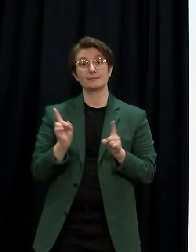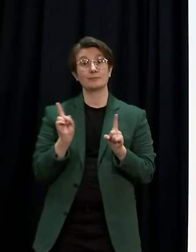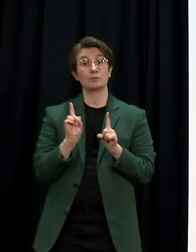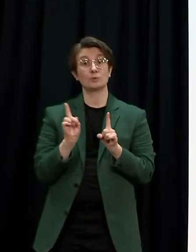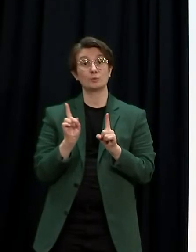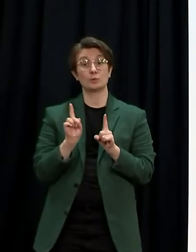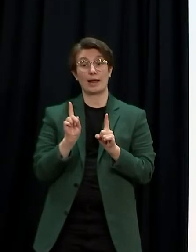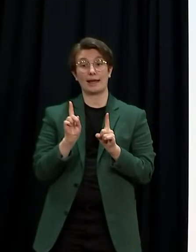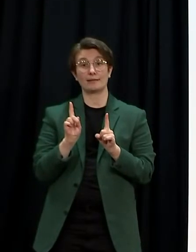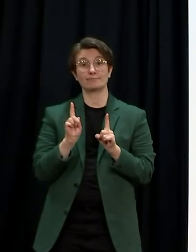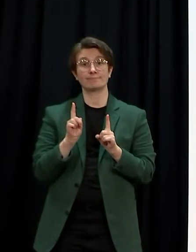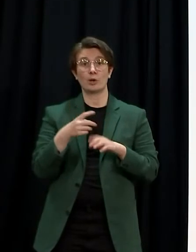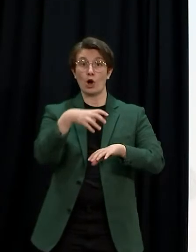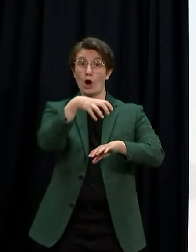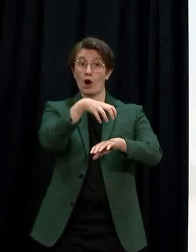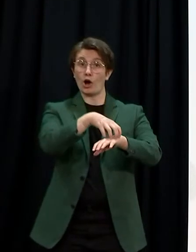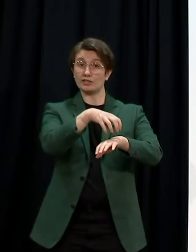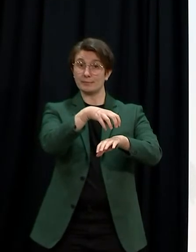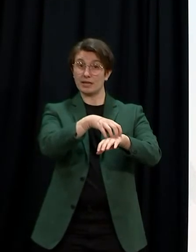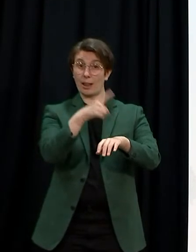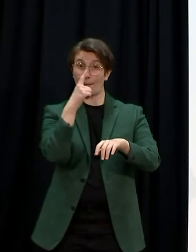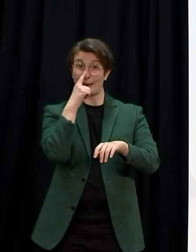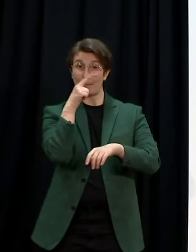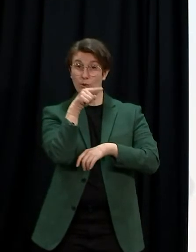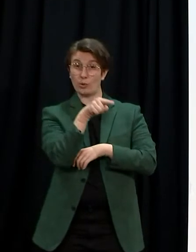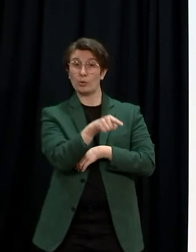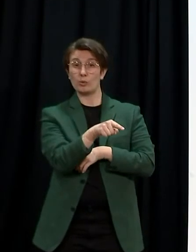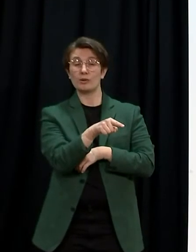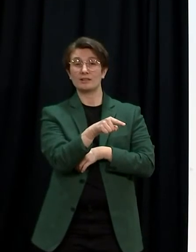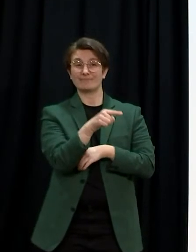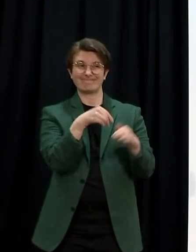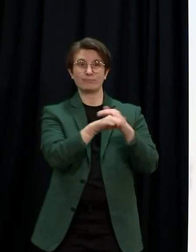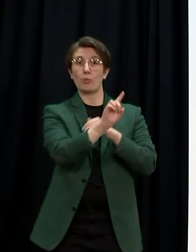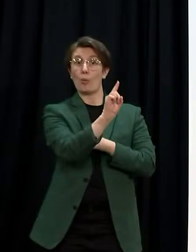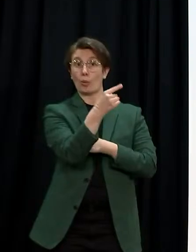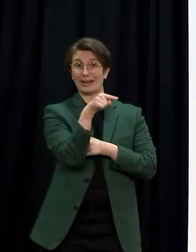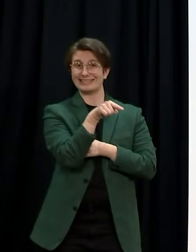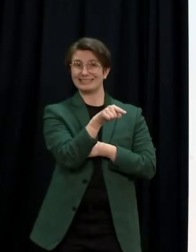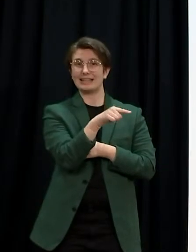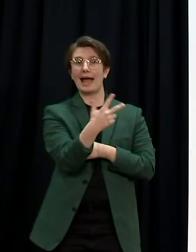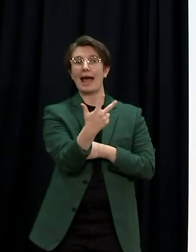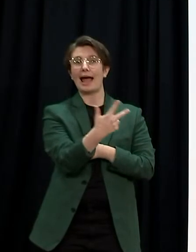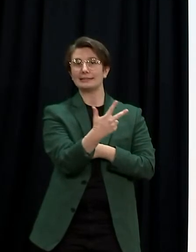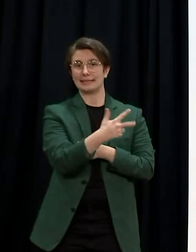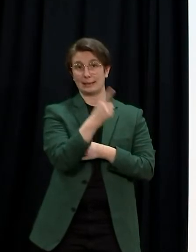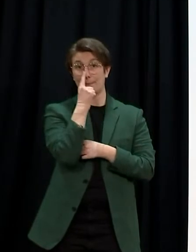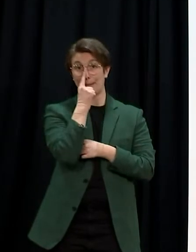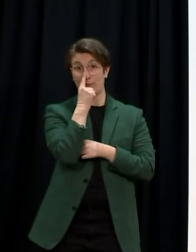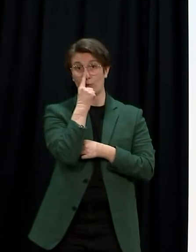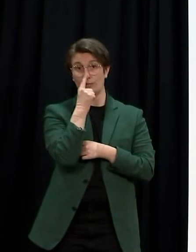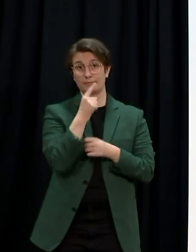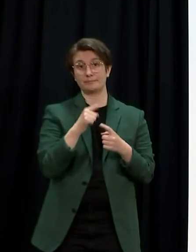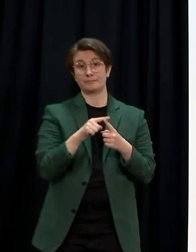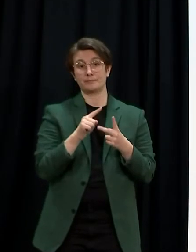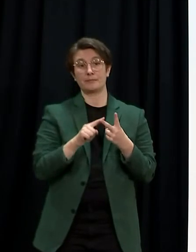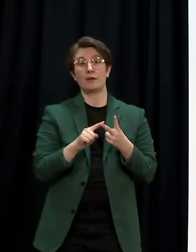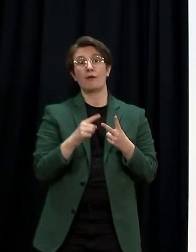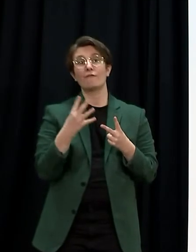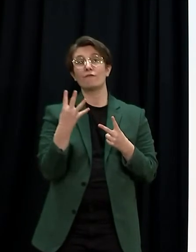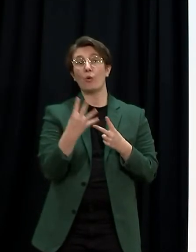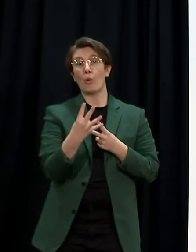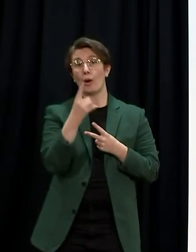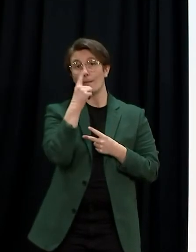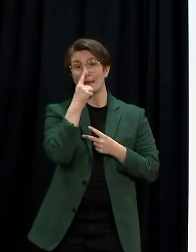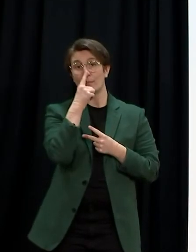Today in hospital we have 18 people, all in the Auckland region, and with 4 of these people in intensive care. One of our new